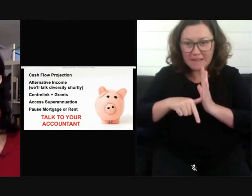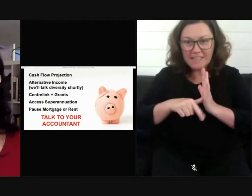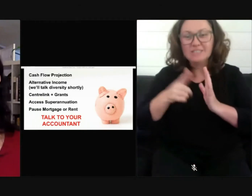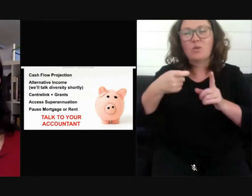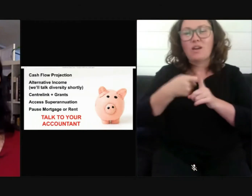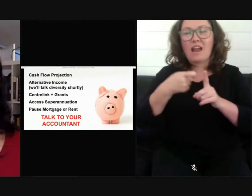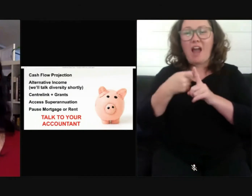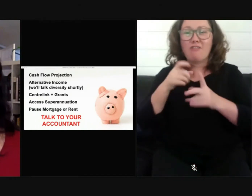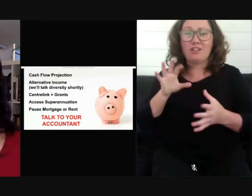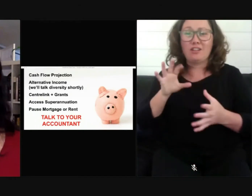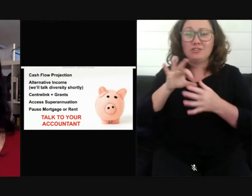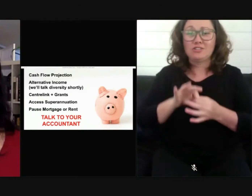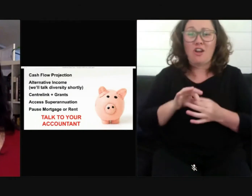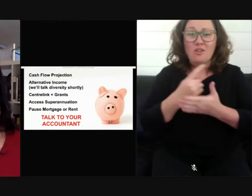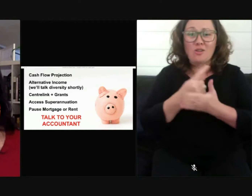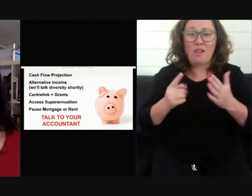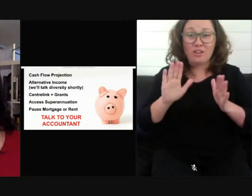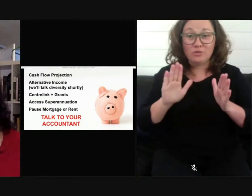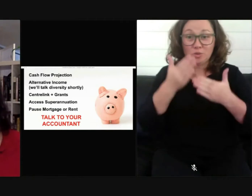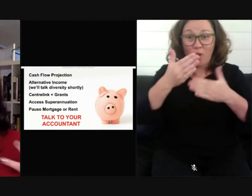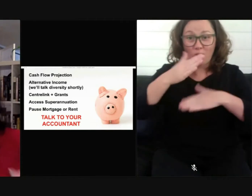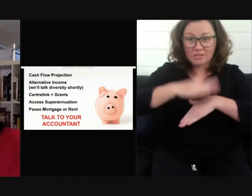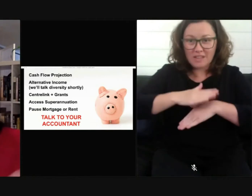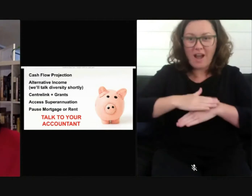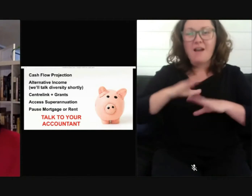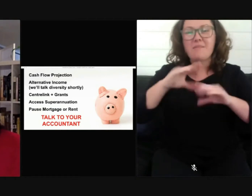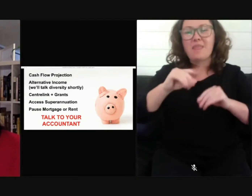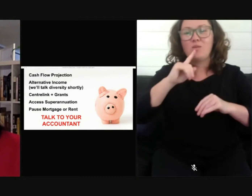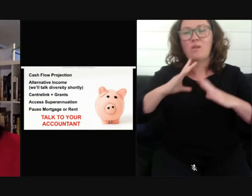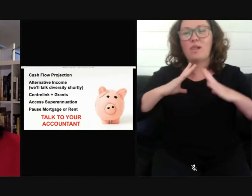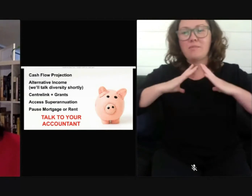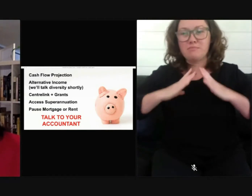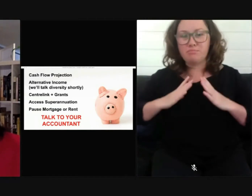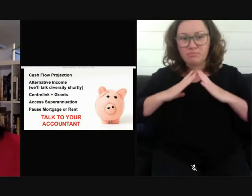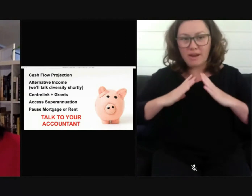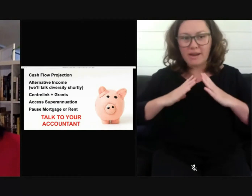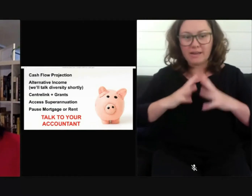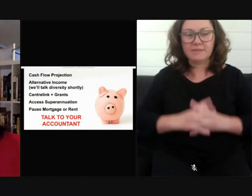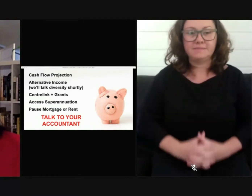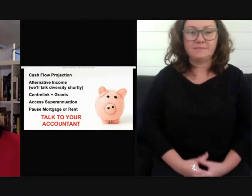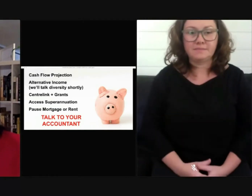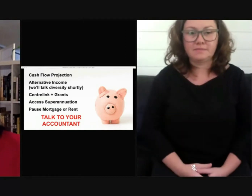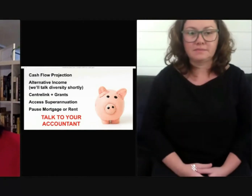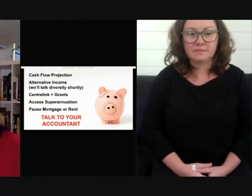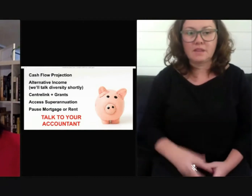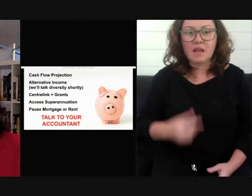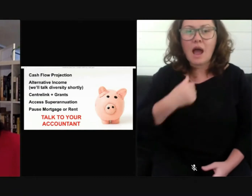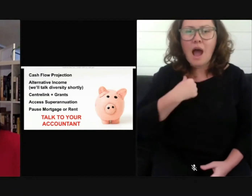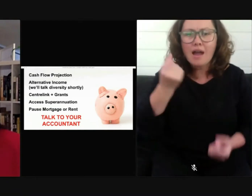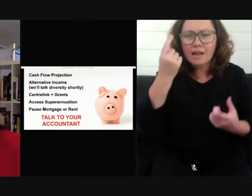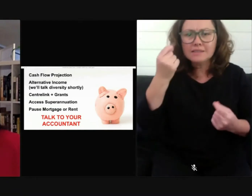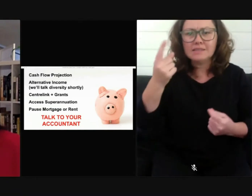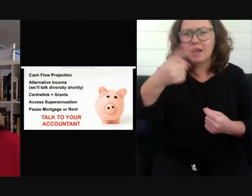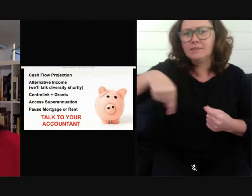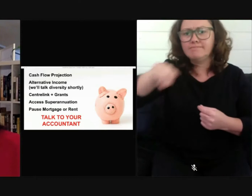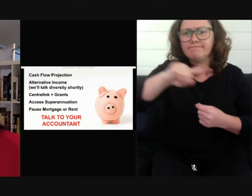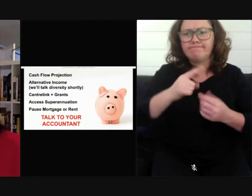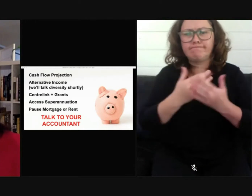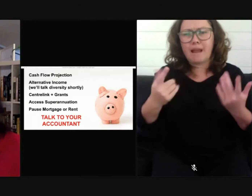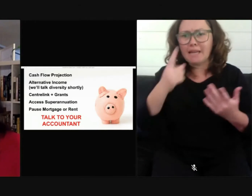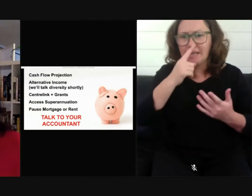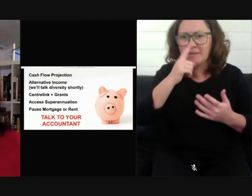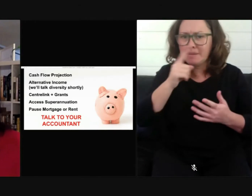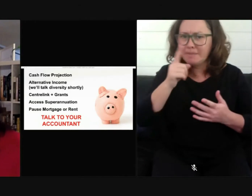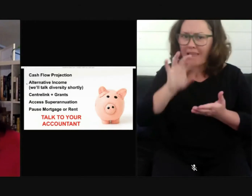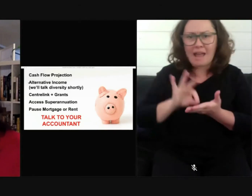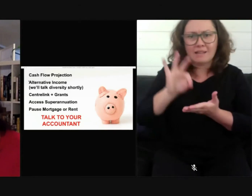So I understand that a lot of you can't afford to have an accountant, and obviously that's really